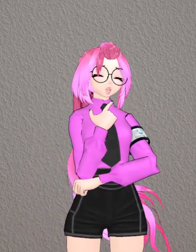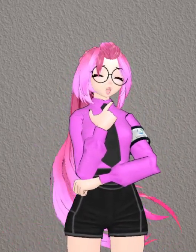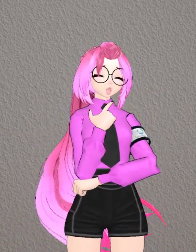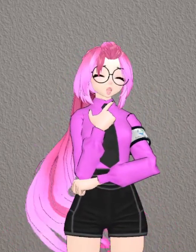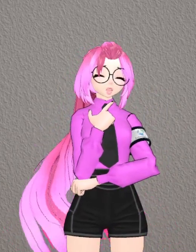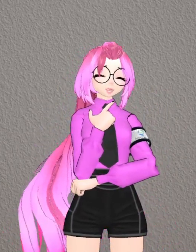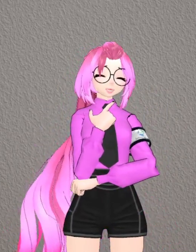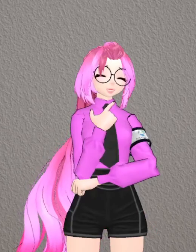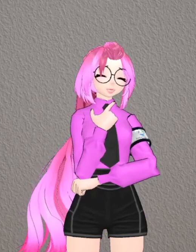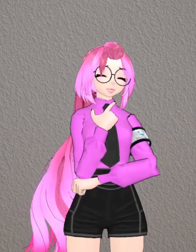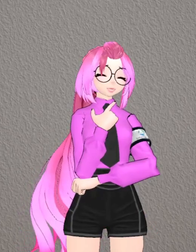Ooh.